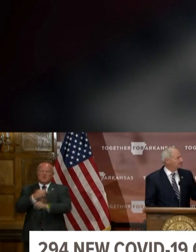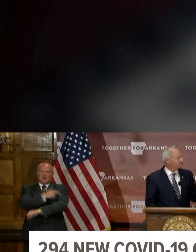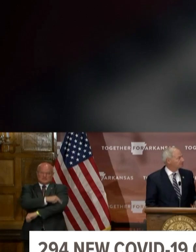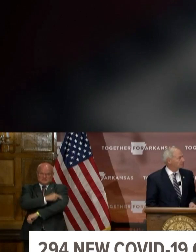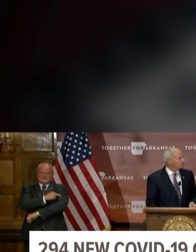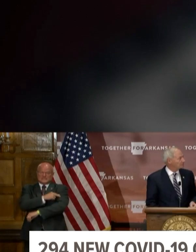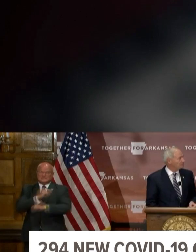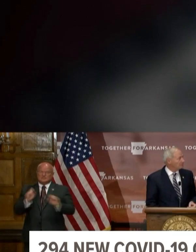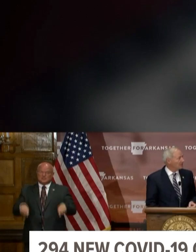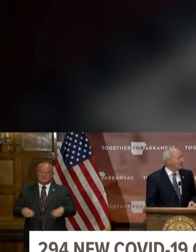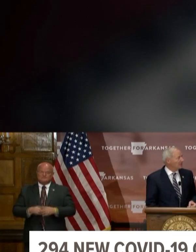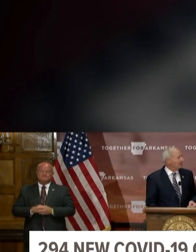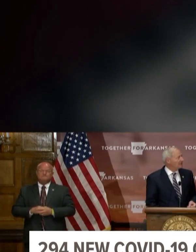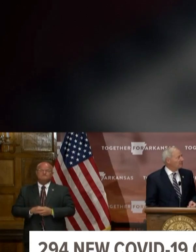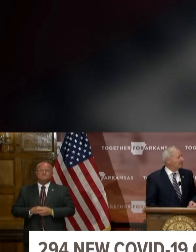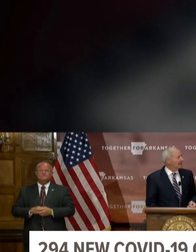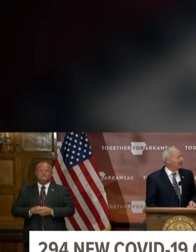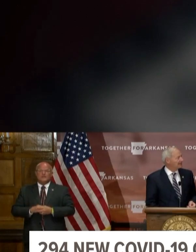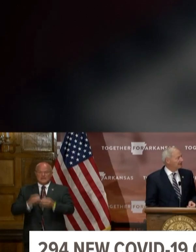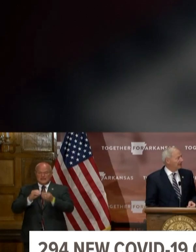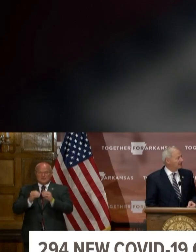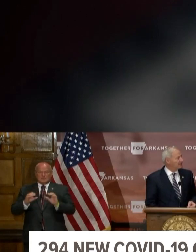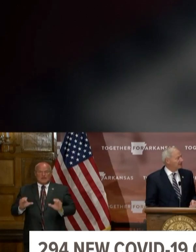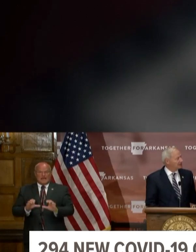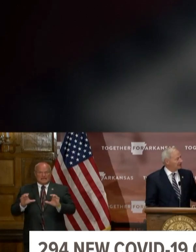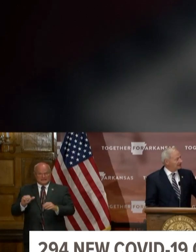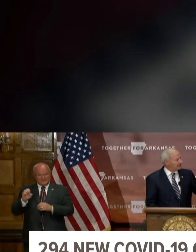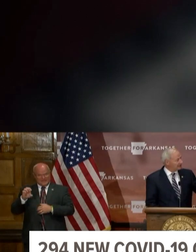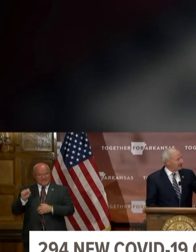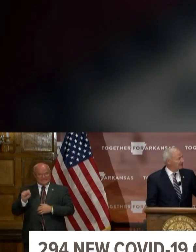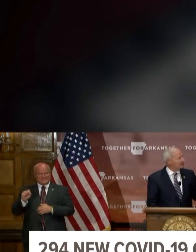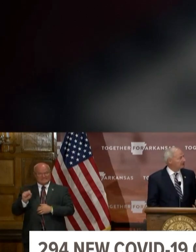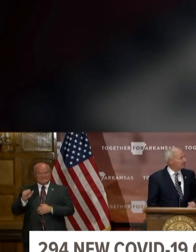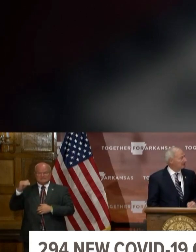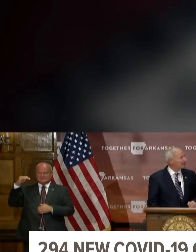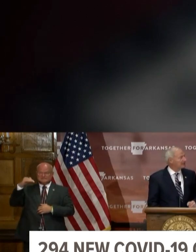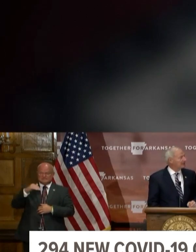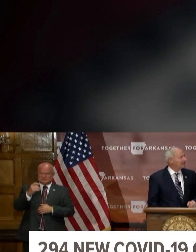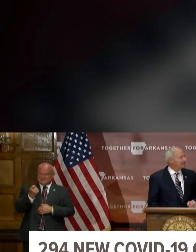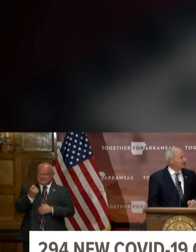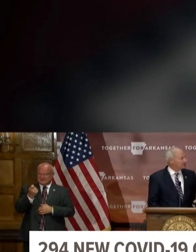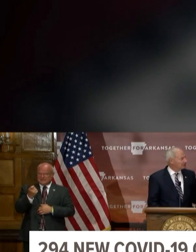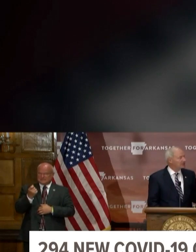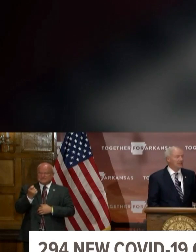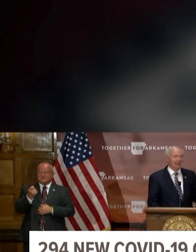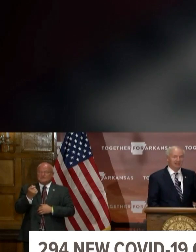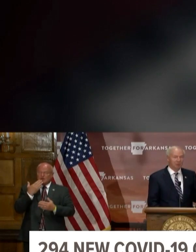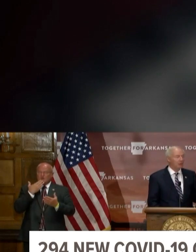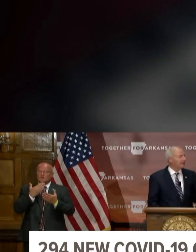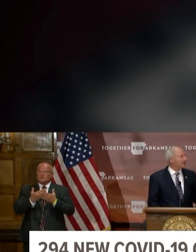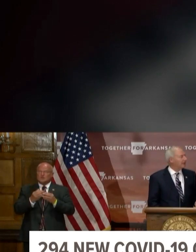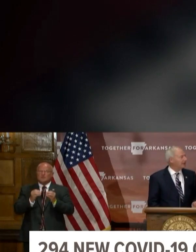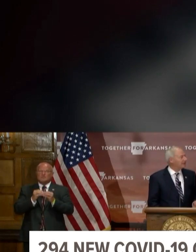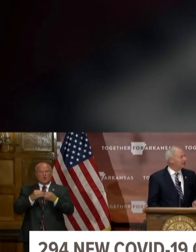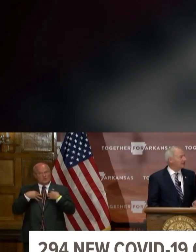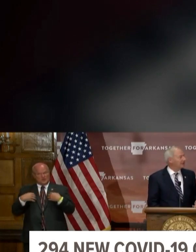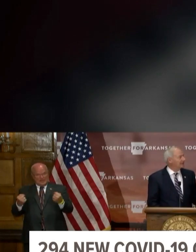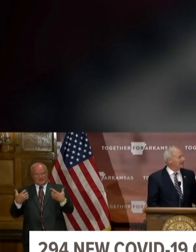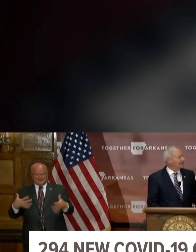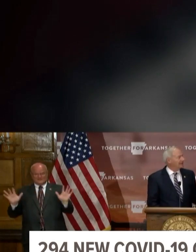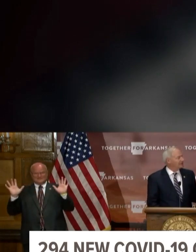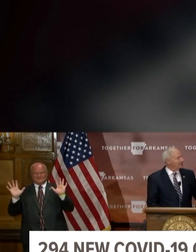hospitalizations. The number of active cases declined a little bit, which is a good sign. More have